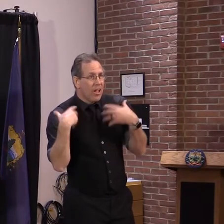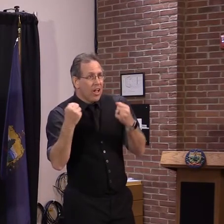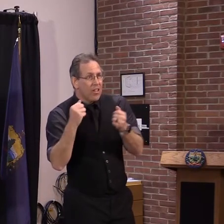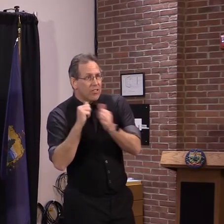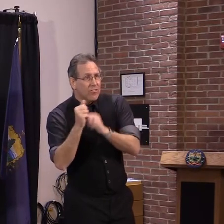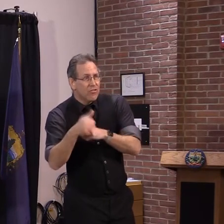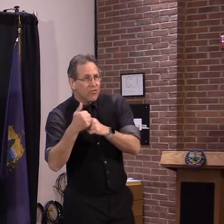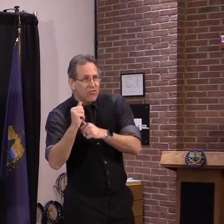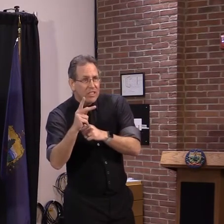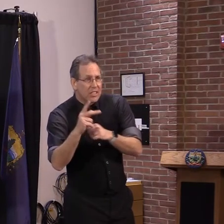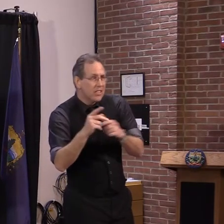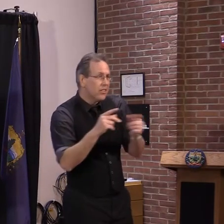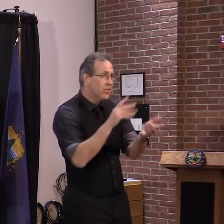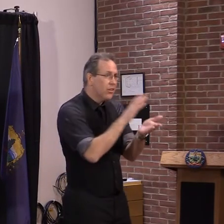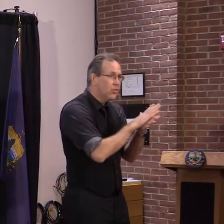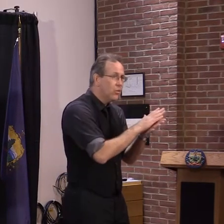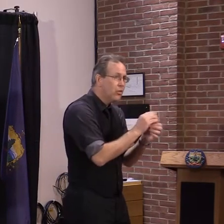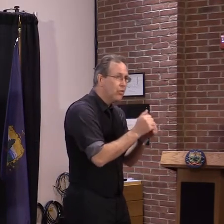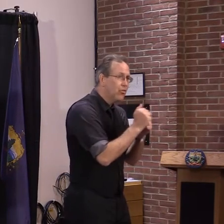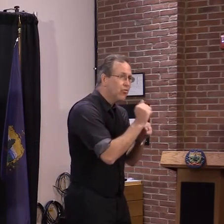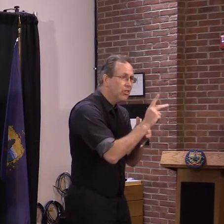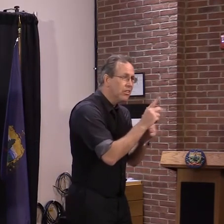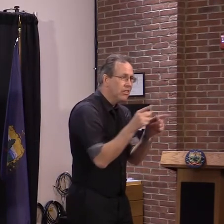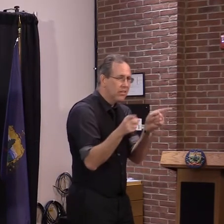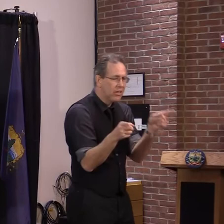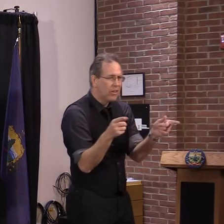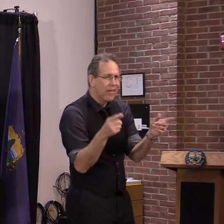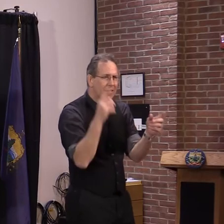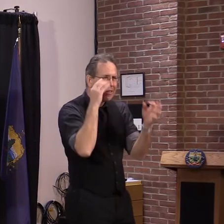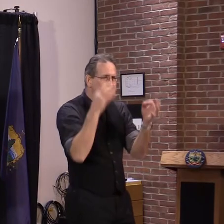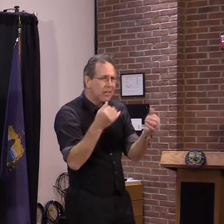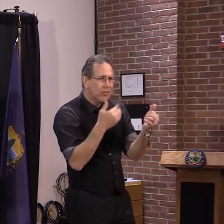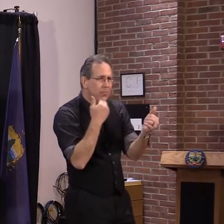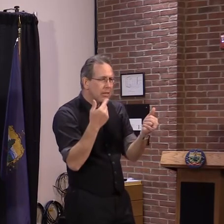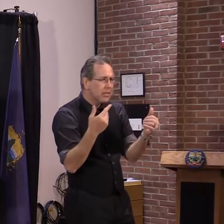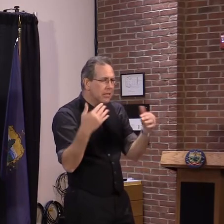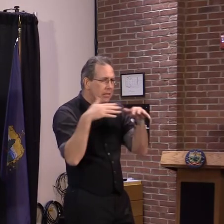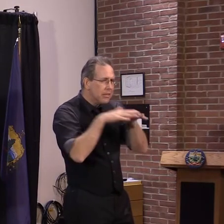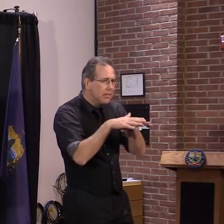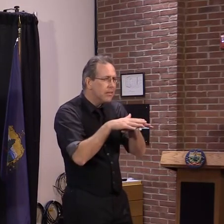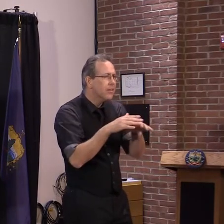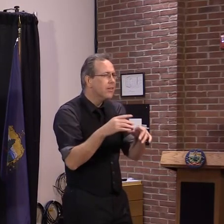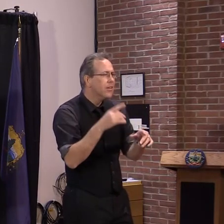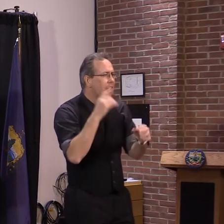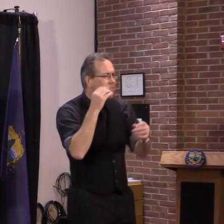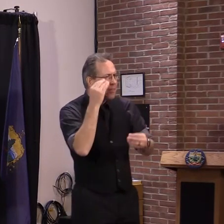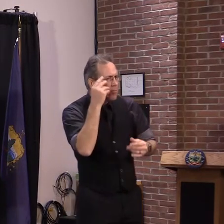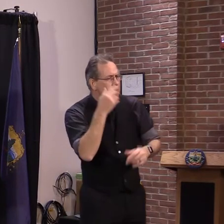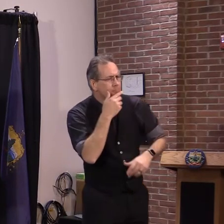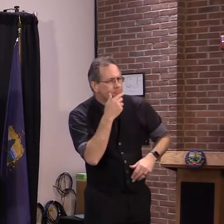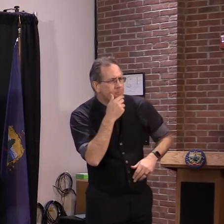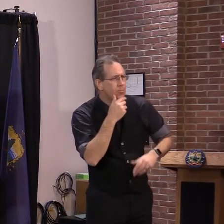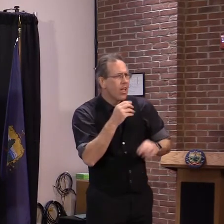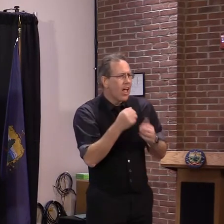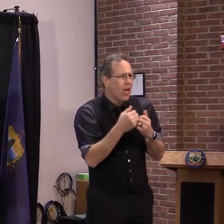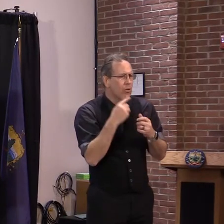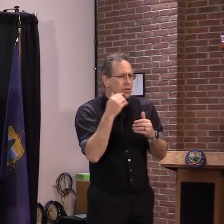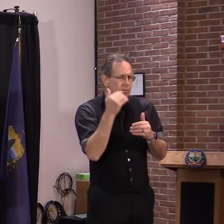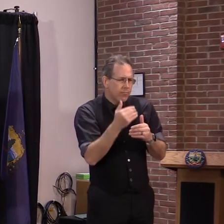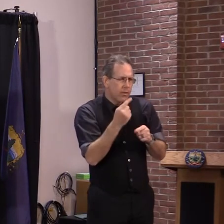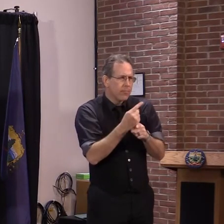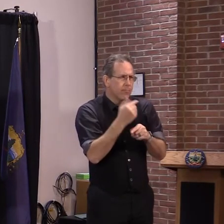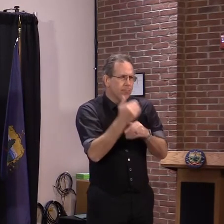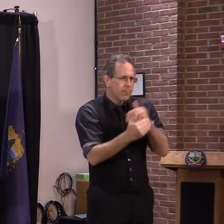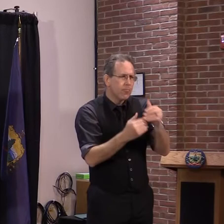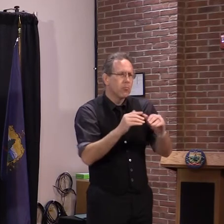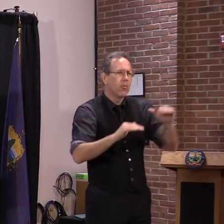country, and particularly in New England. That's the direction we're moving. So we're trying to do this in a thoughtful, incremental way, as we have throughout the pandemic, to let folks know that's